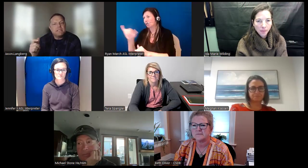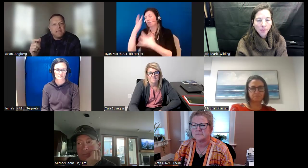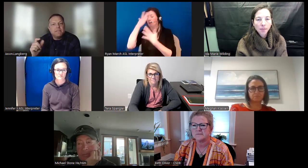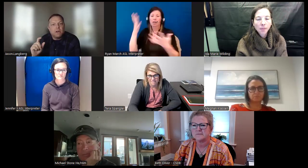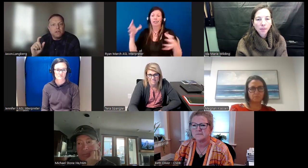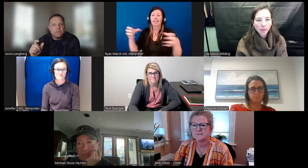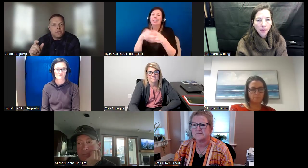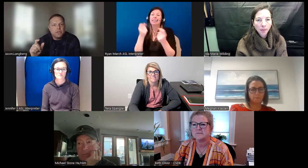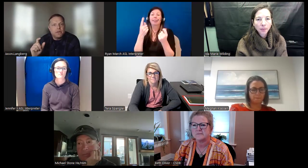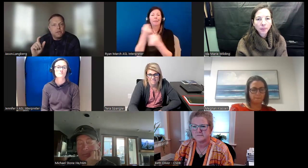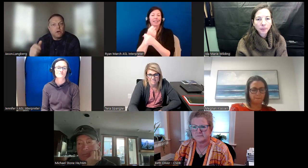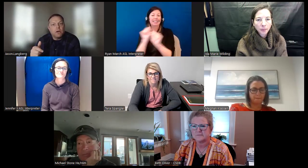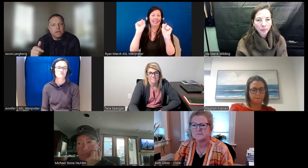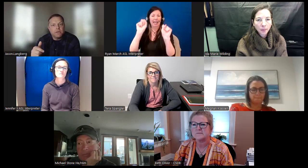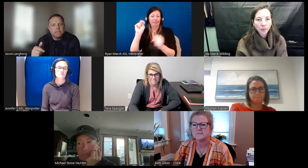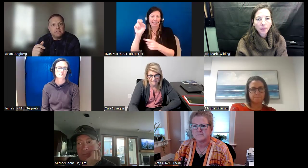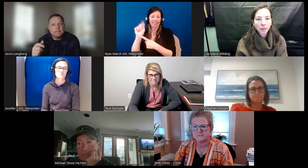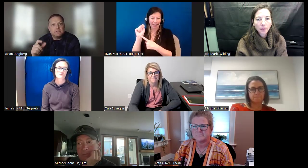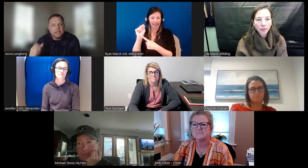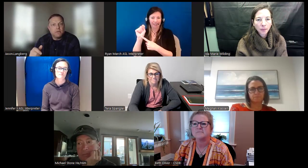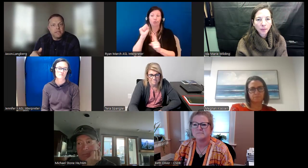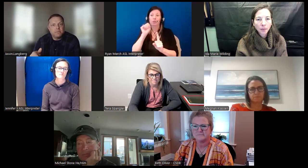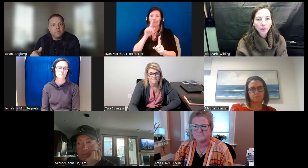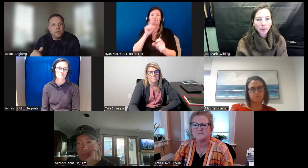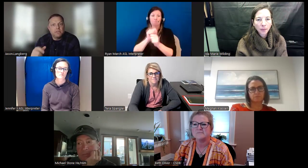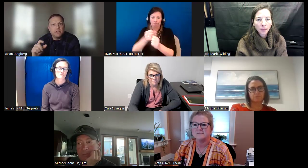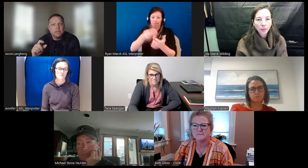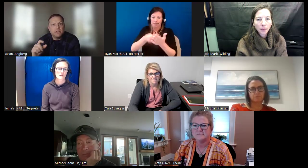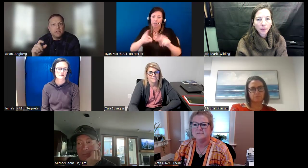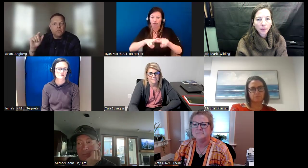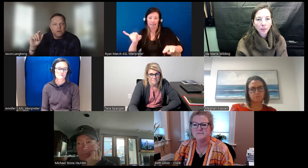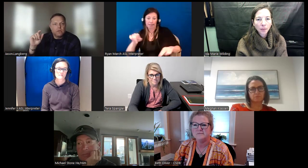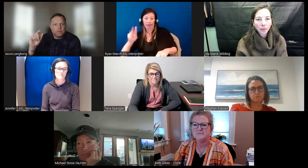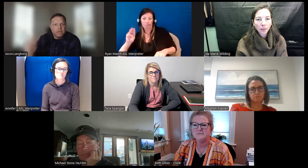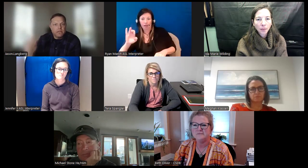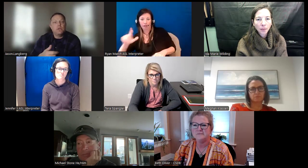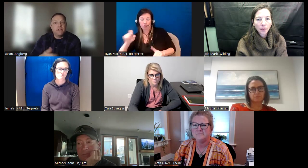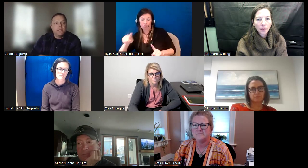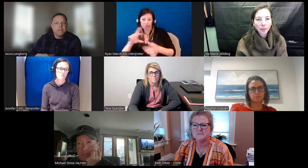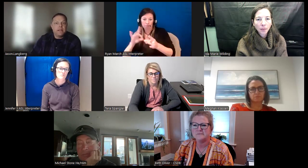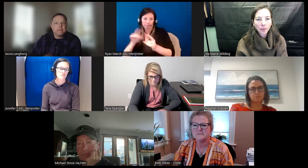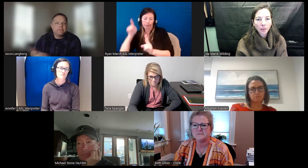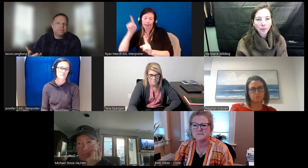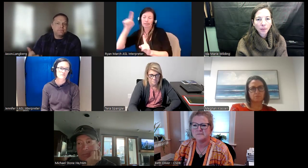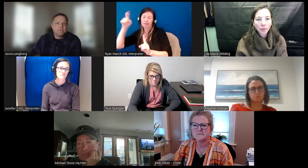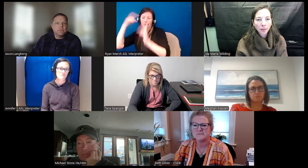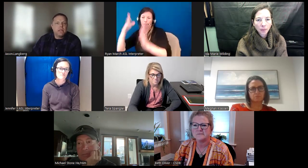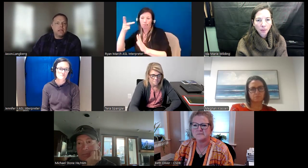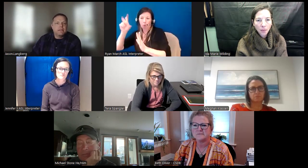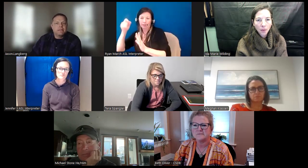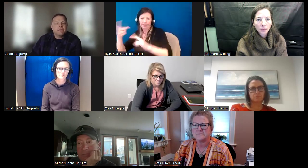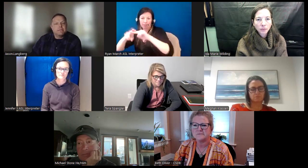bit of a safeguard to ensure that when there are increases like the one he's proposing, you're included in that.